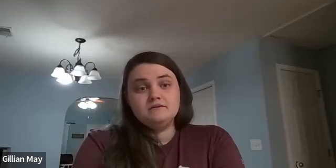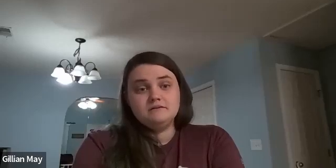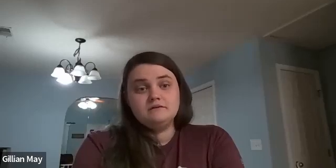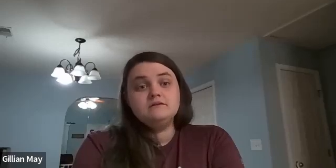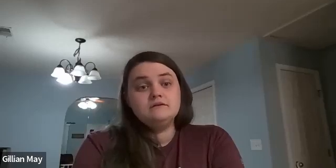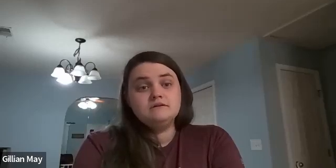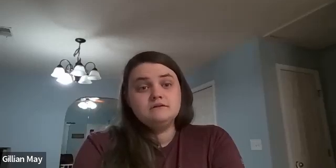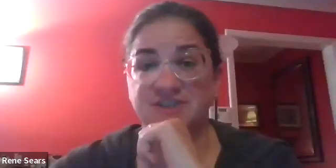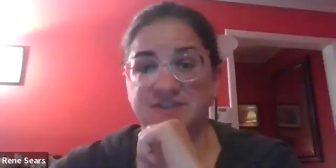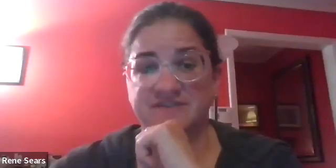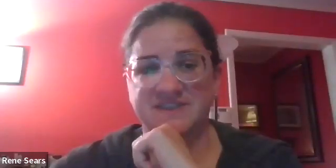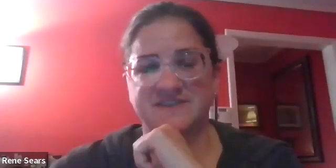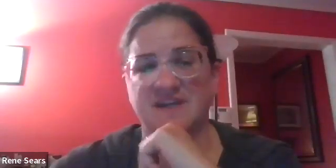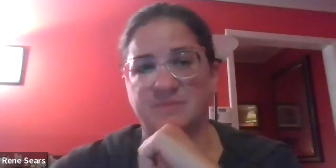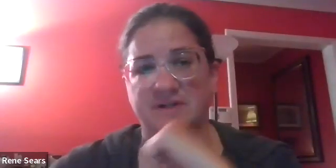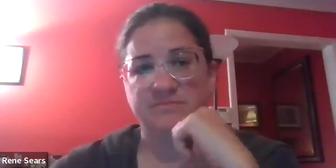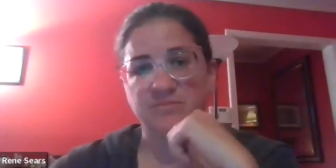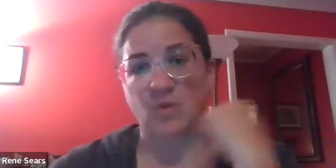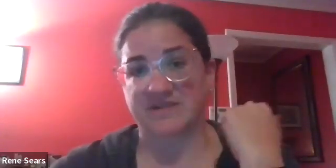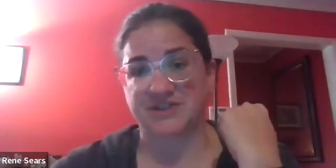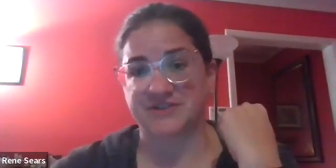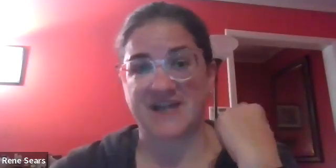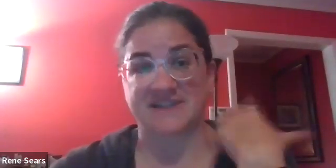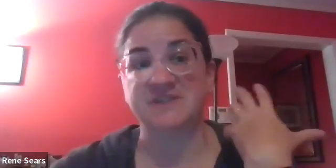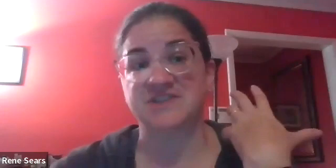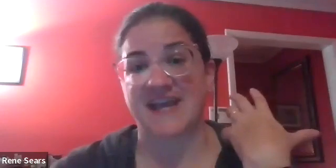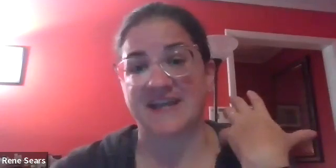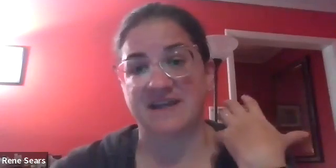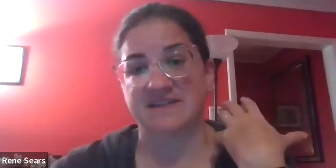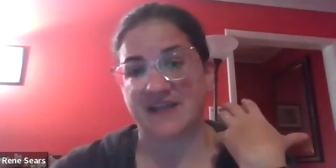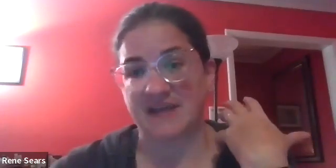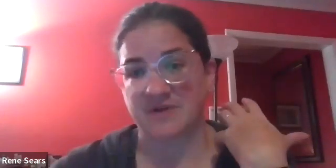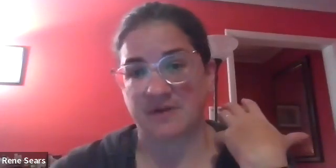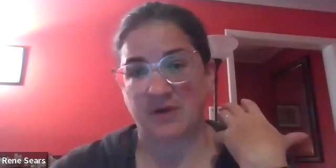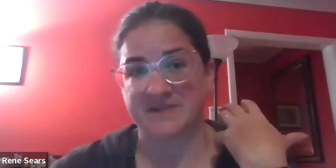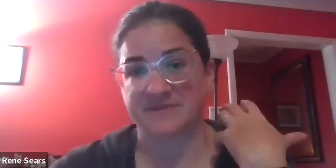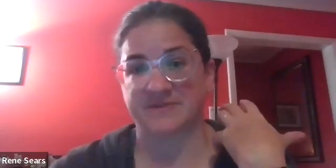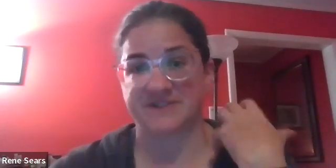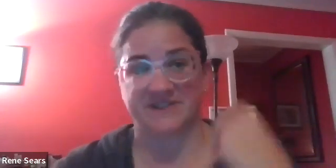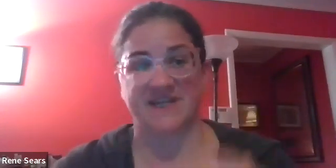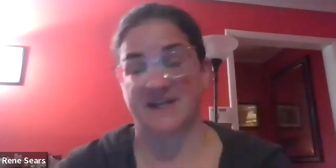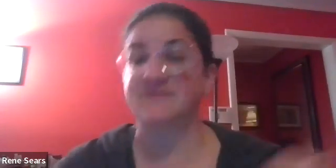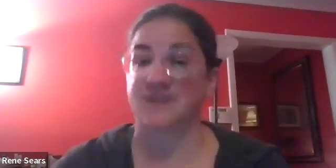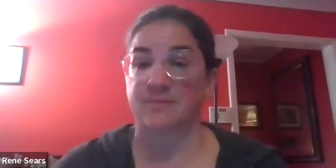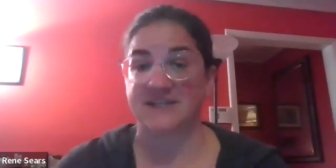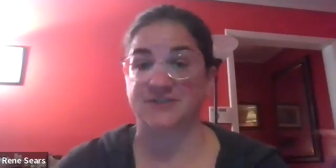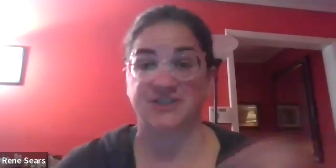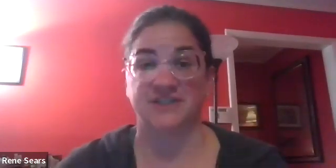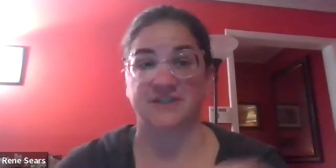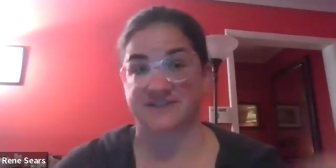early intervention services help one of our children had a speech delay, and they came to our apartment that we were living in, and it was our pediatrician hooked us